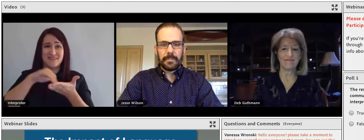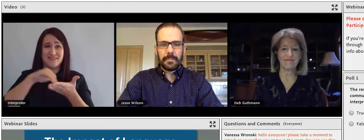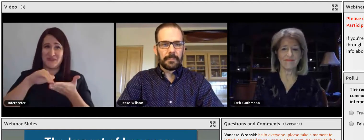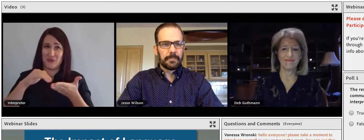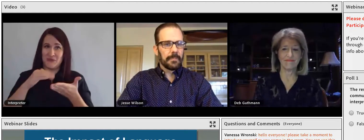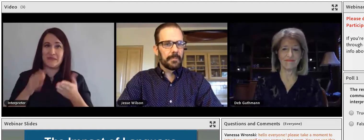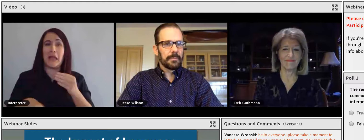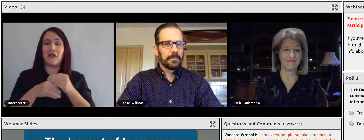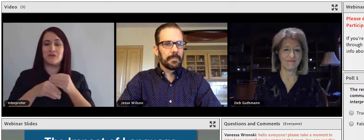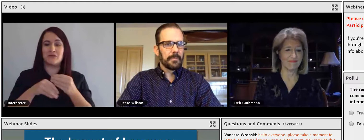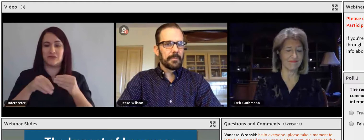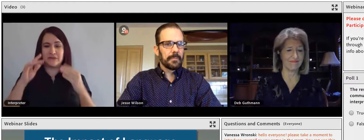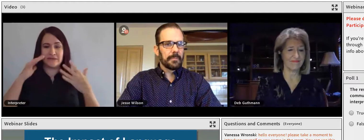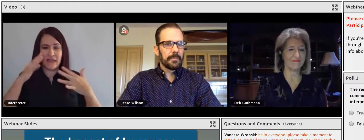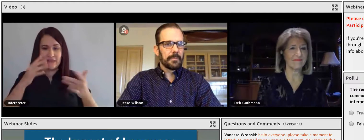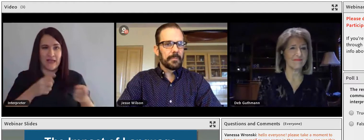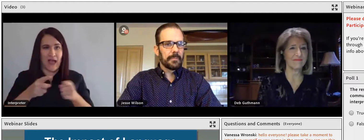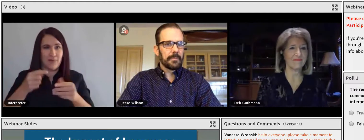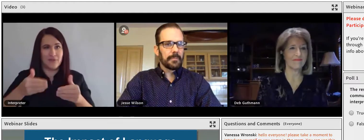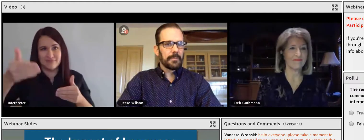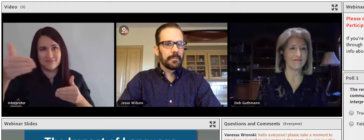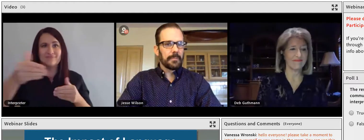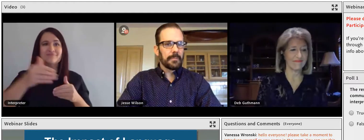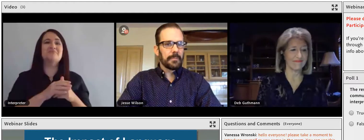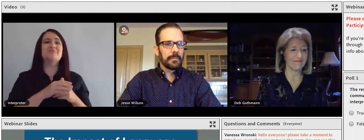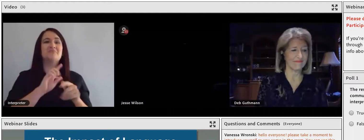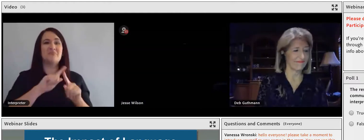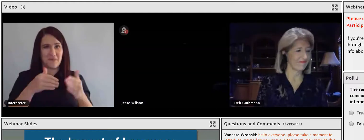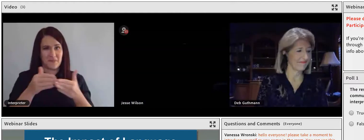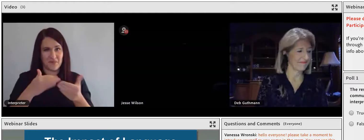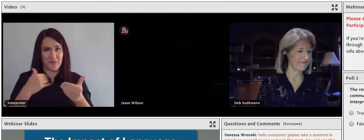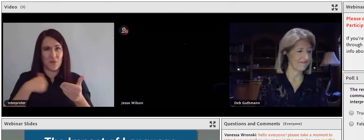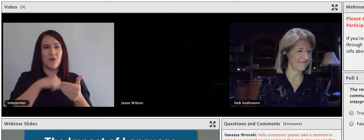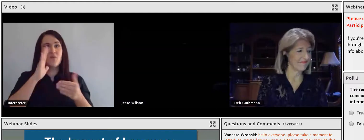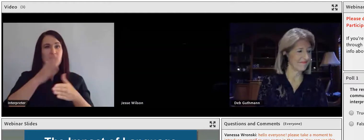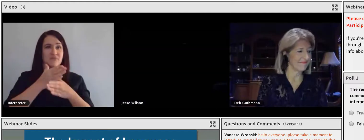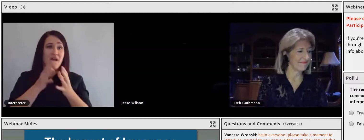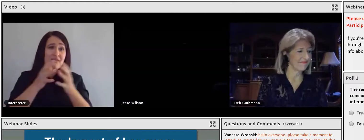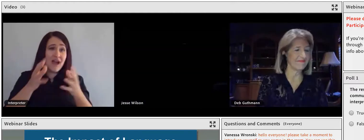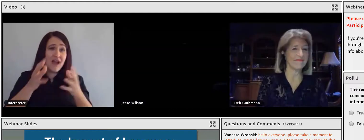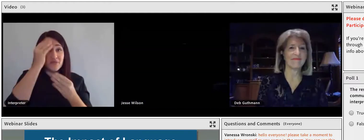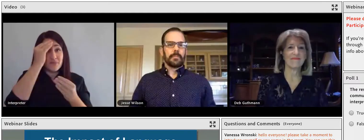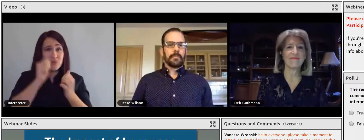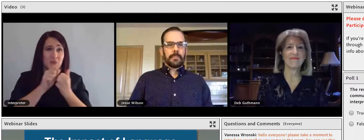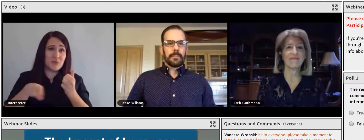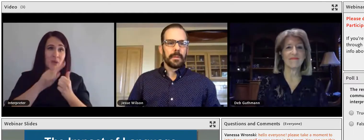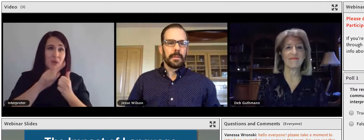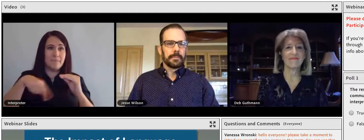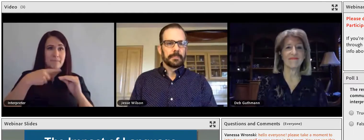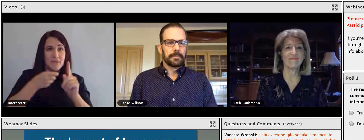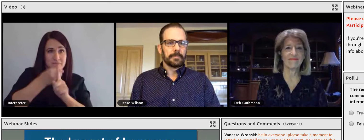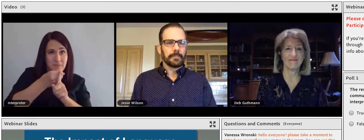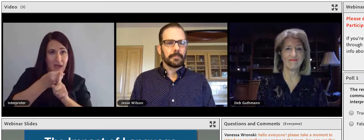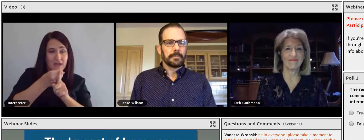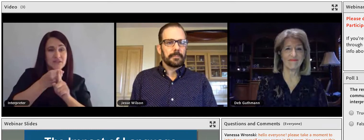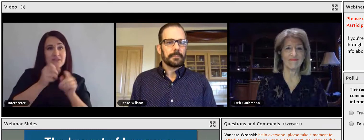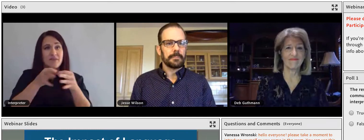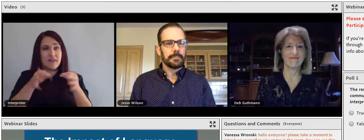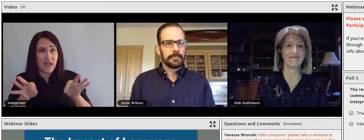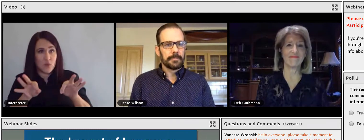way. But we will be sharing a lot of information with you about the impact of language on